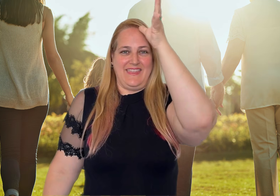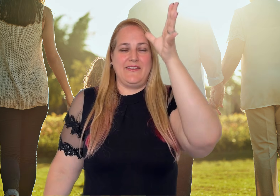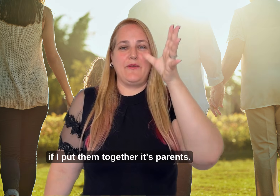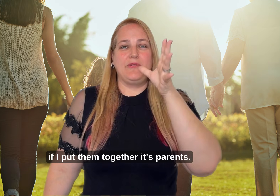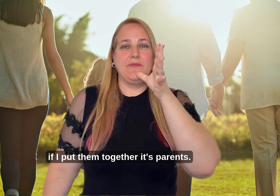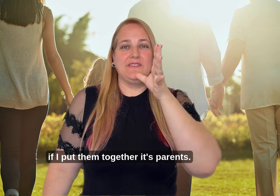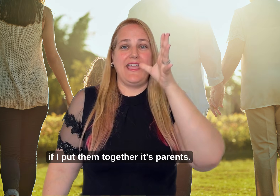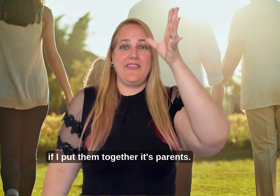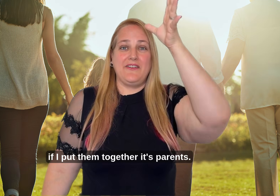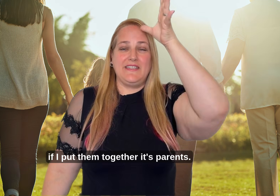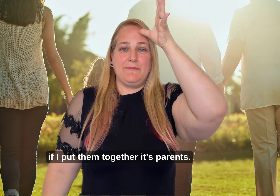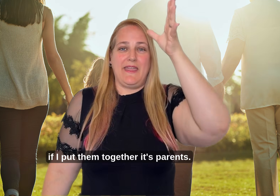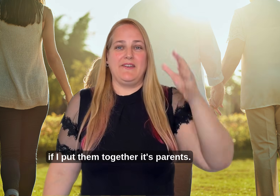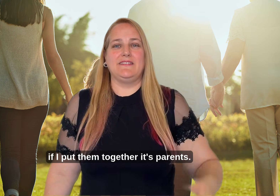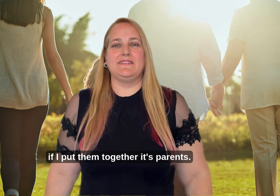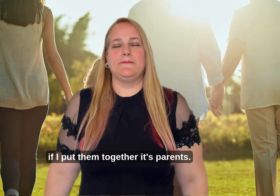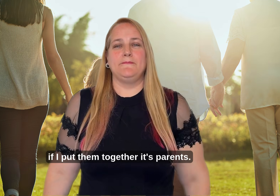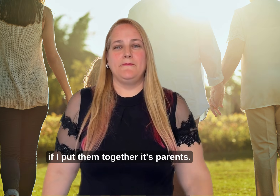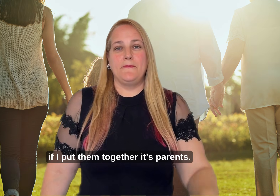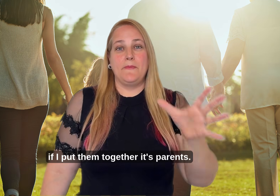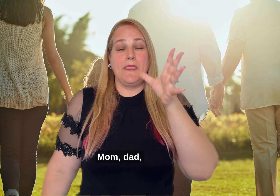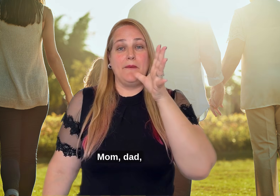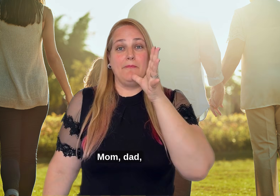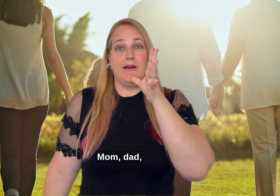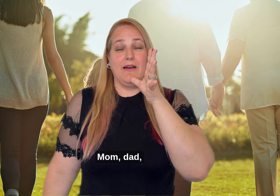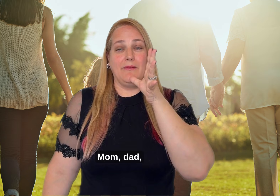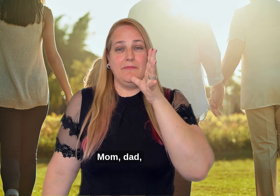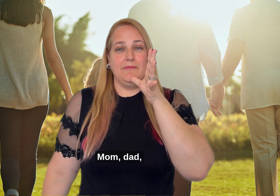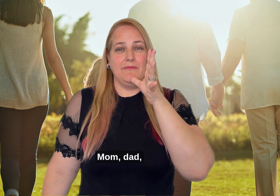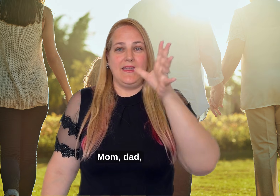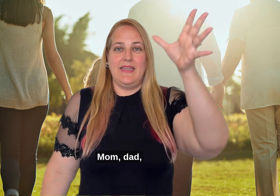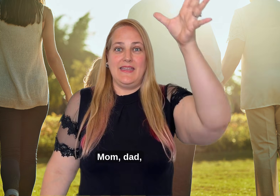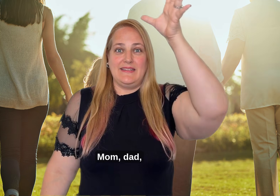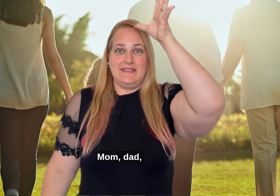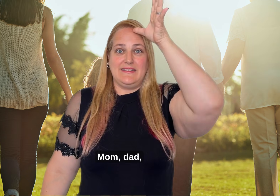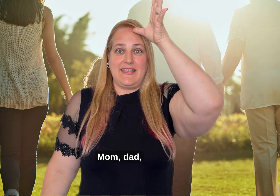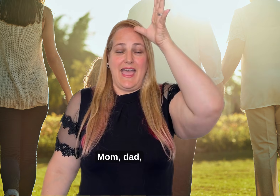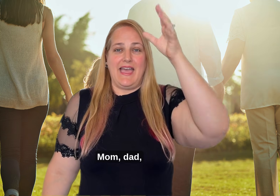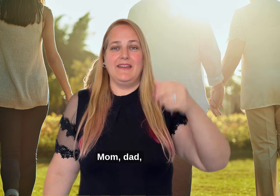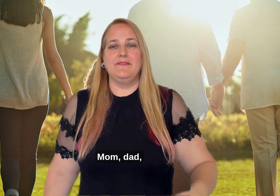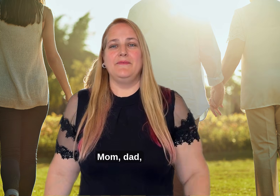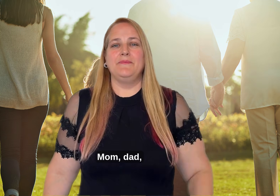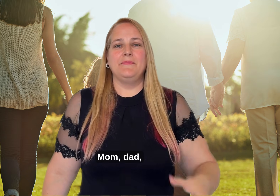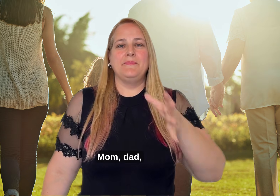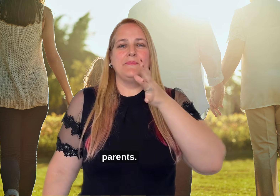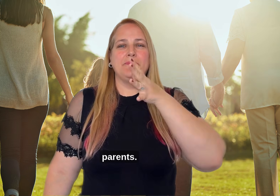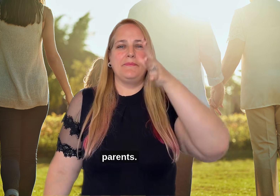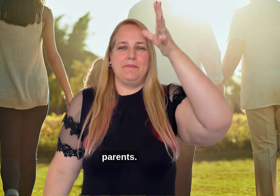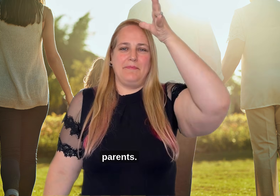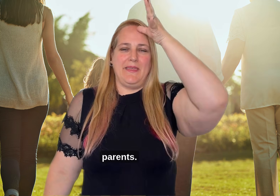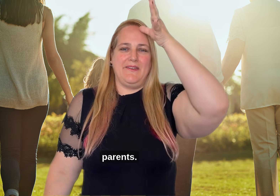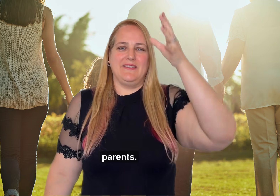and if I put them together, it's parents. Mom, Dad,